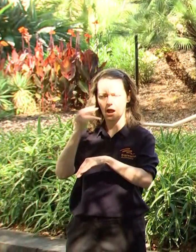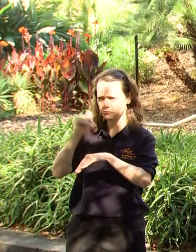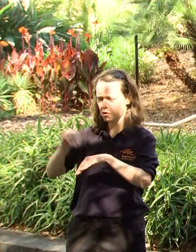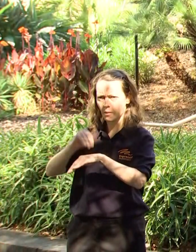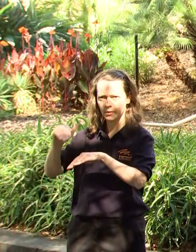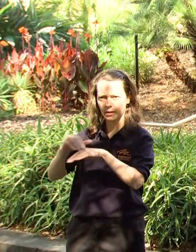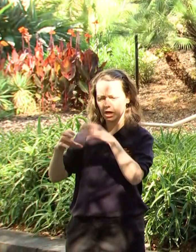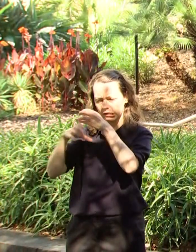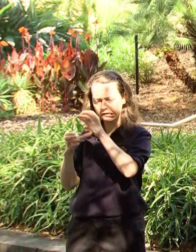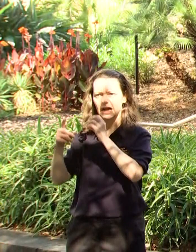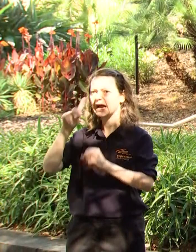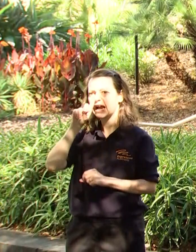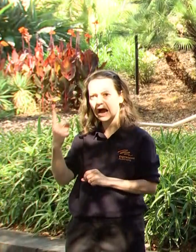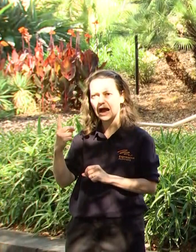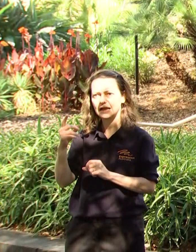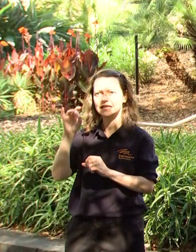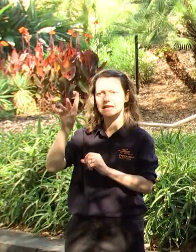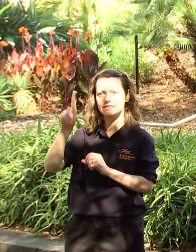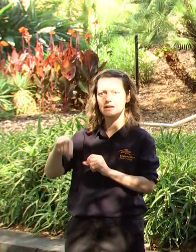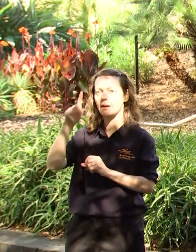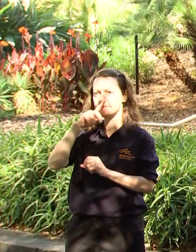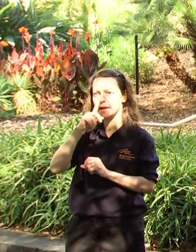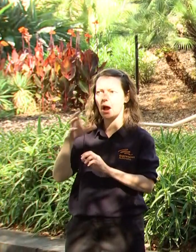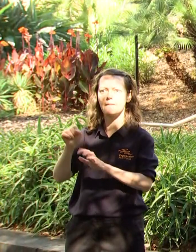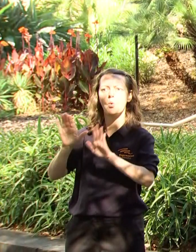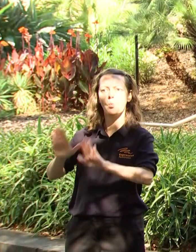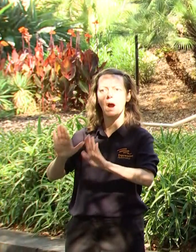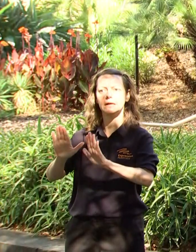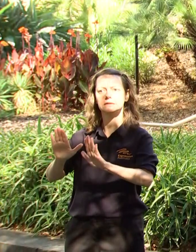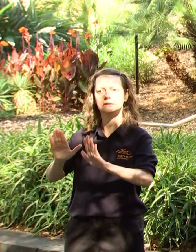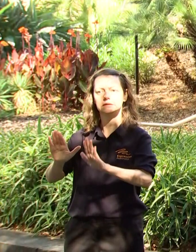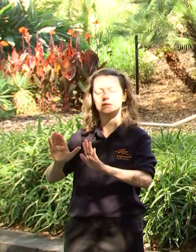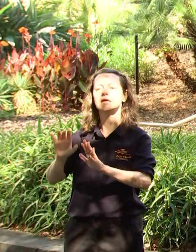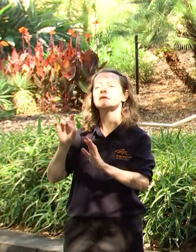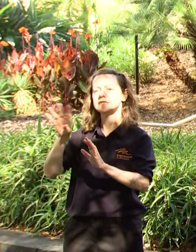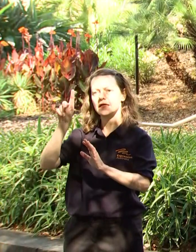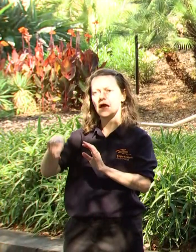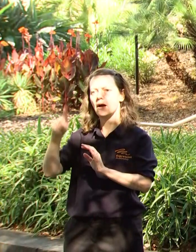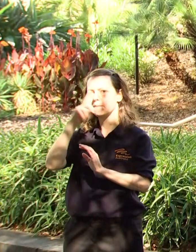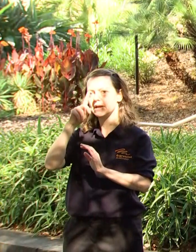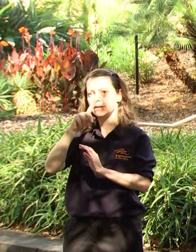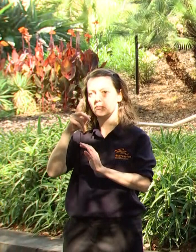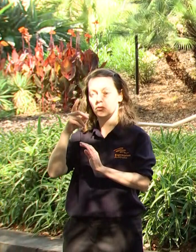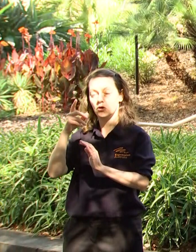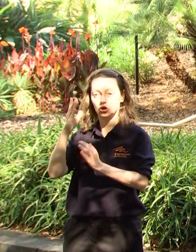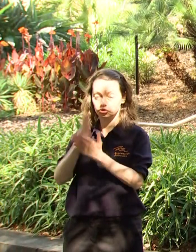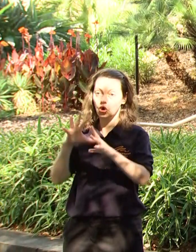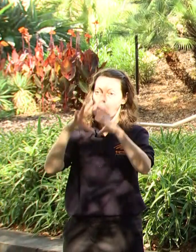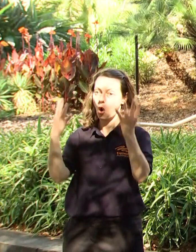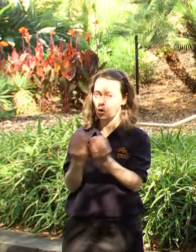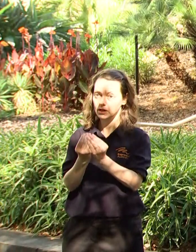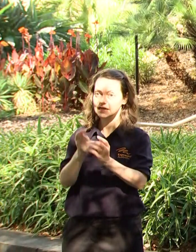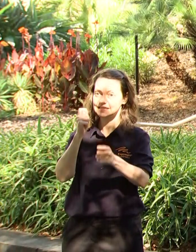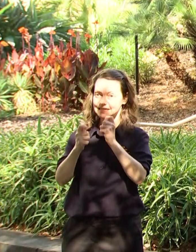getting the news that they want. Those 10,000 results will be essentially added to this total. So in effect, results